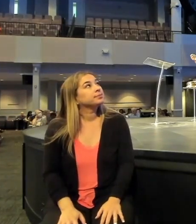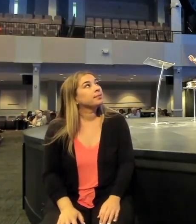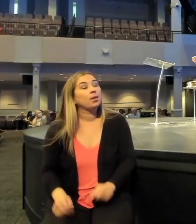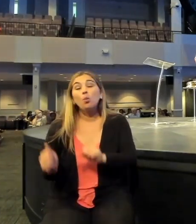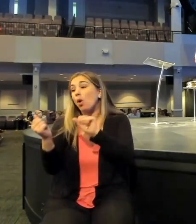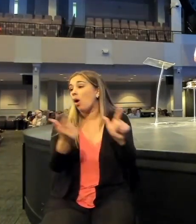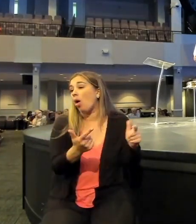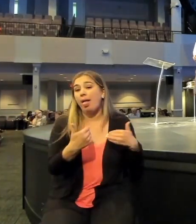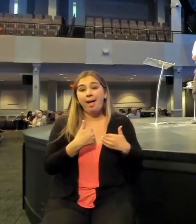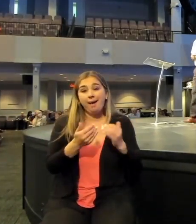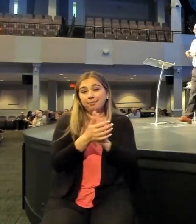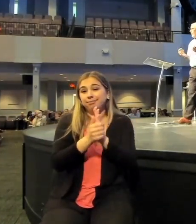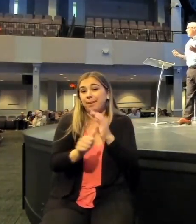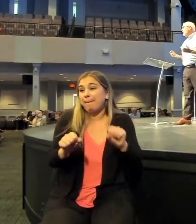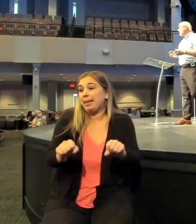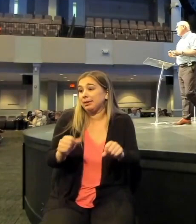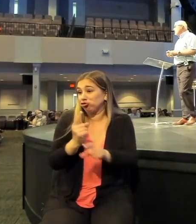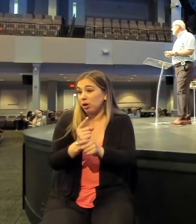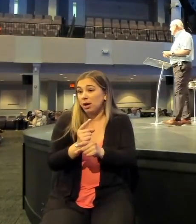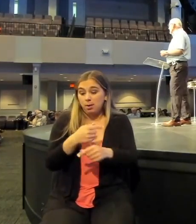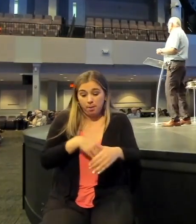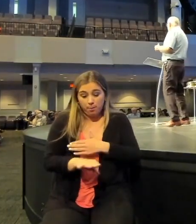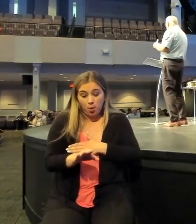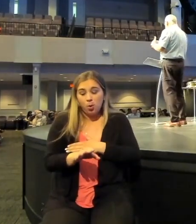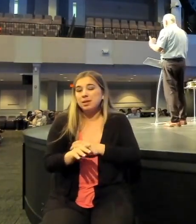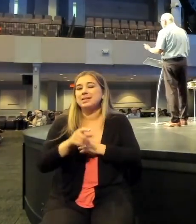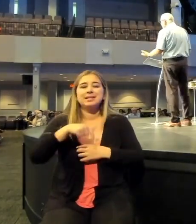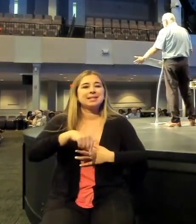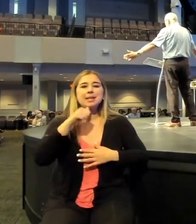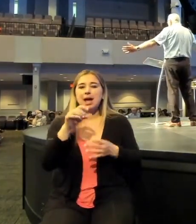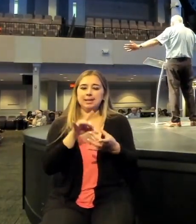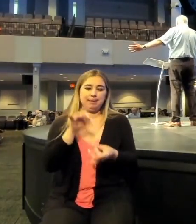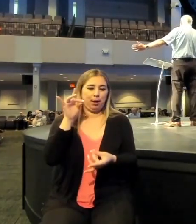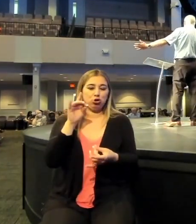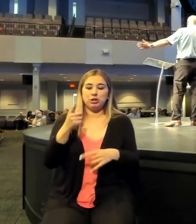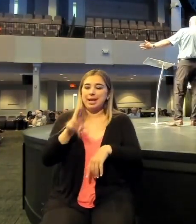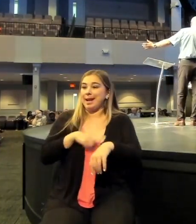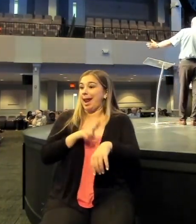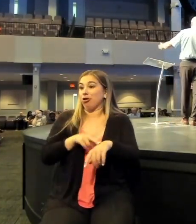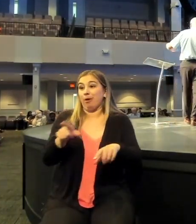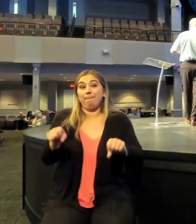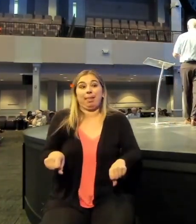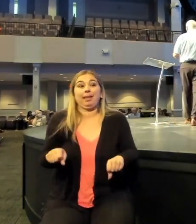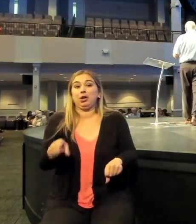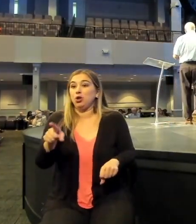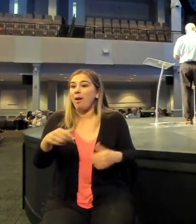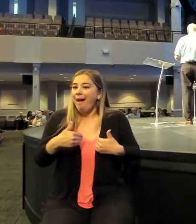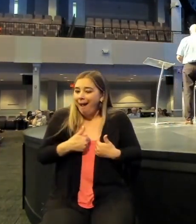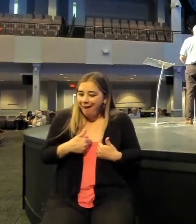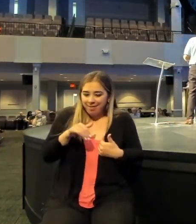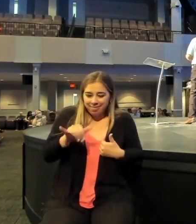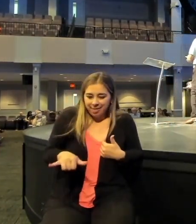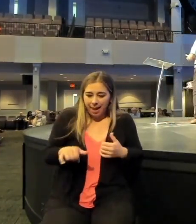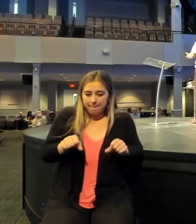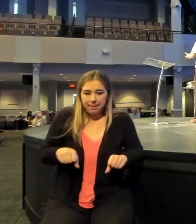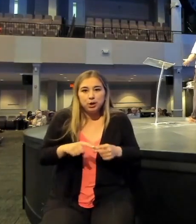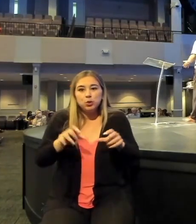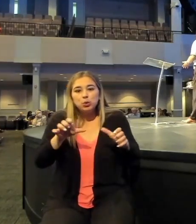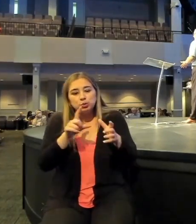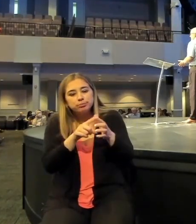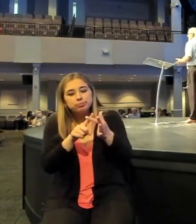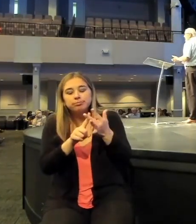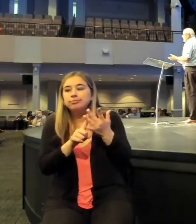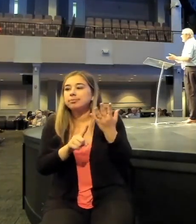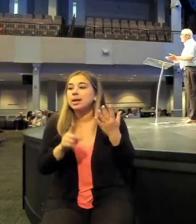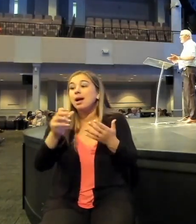Everybody has a certain set of abilities. You were born with them. This is not a spiritual gift. It's your natural gift. You just naturally have the ability to do certain